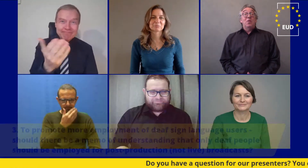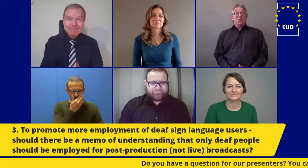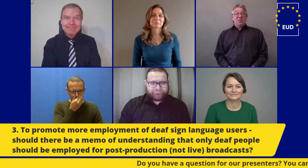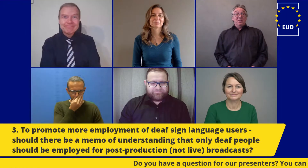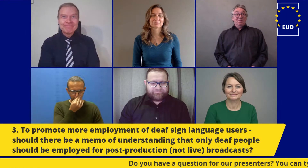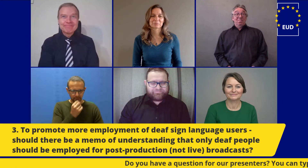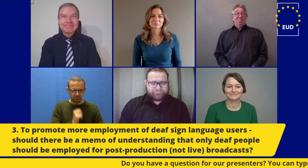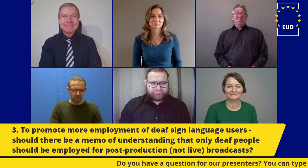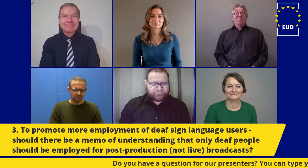question.